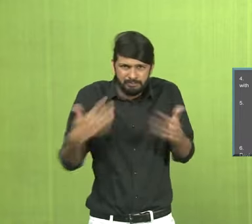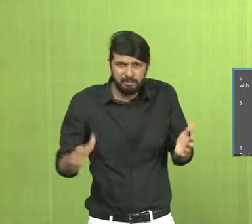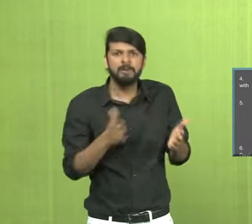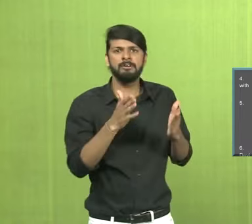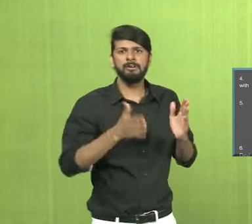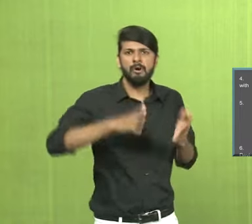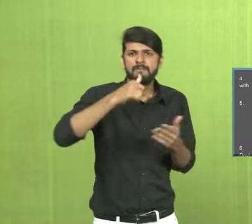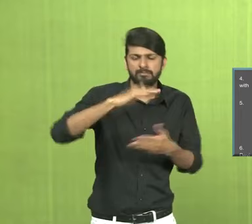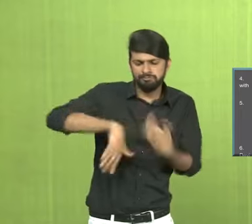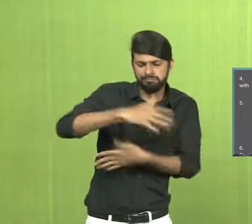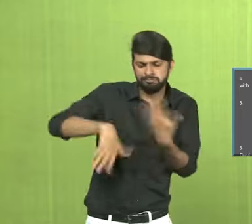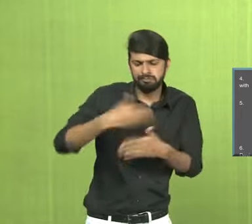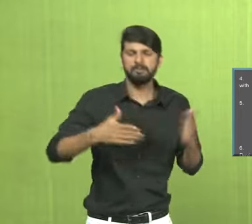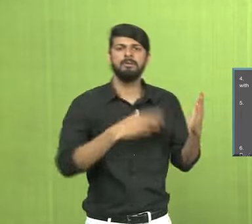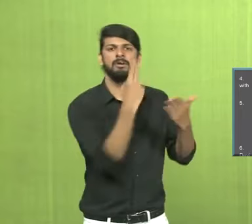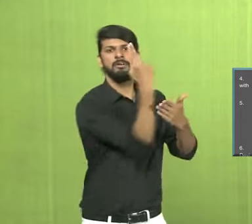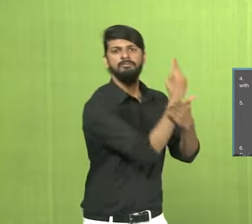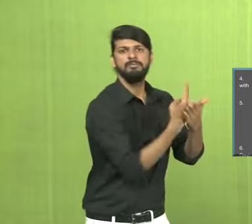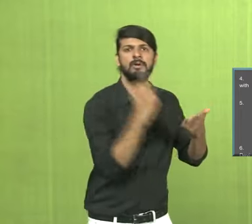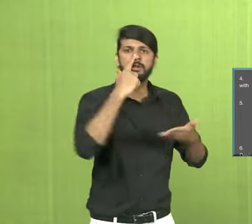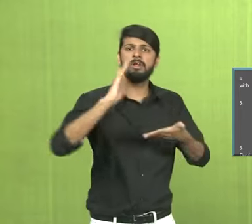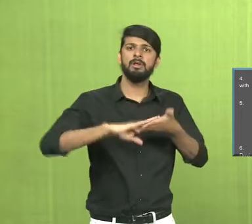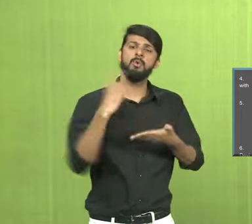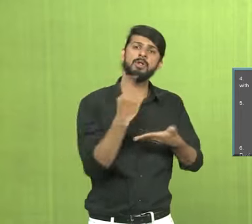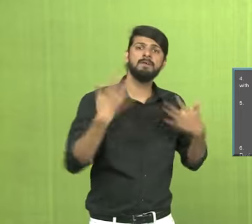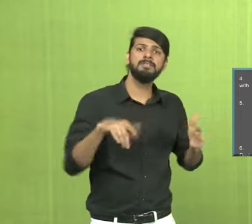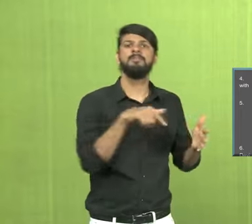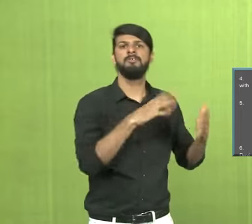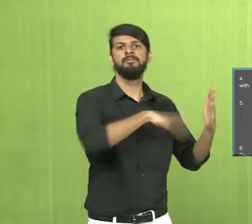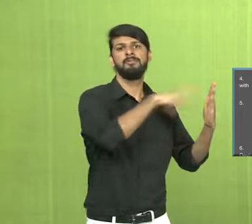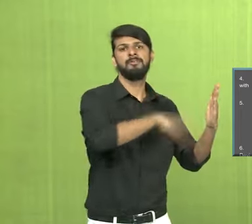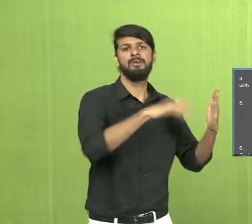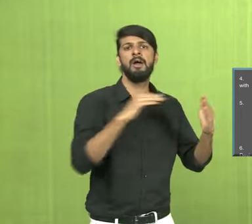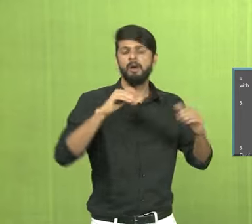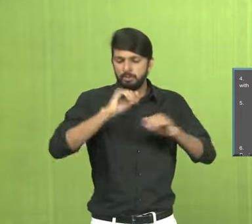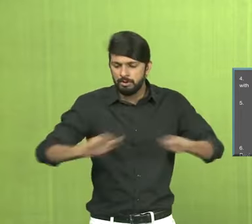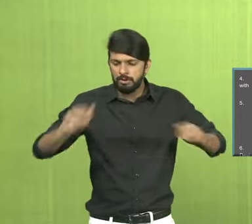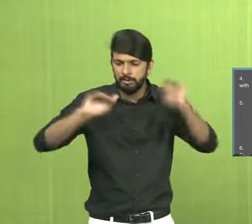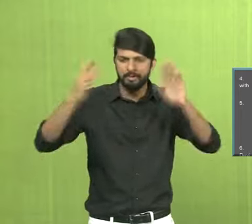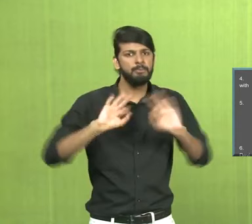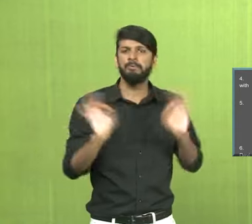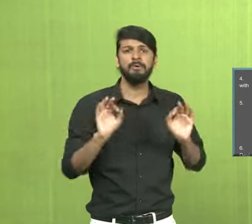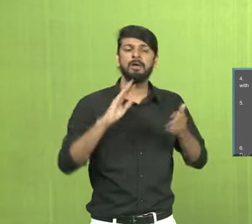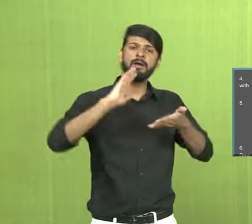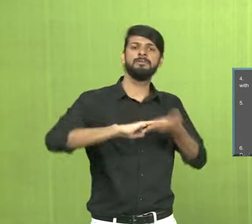paste which is made of rice flour mixed with water. Only married women make